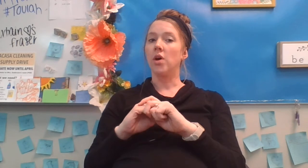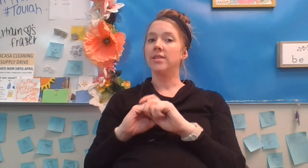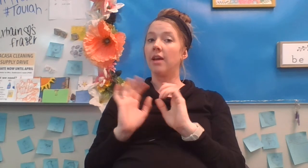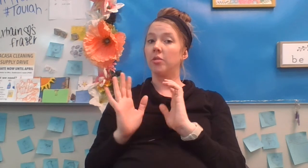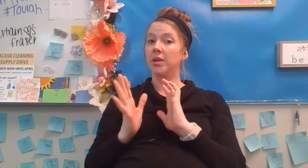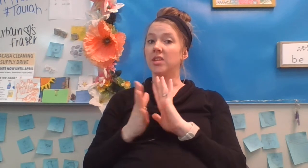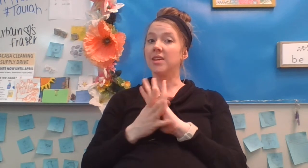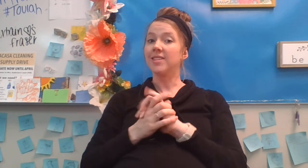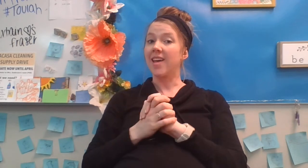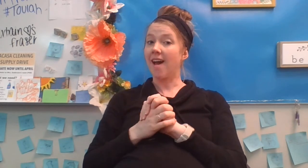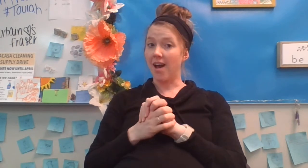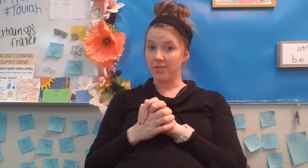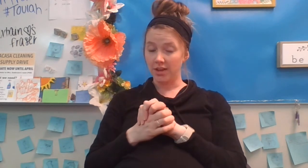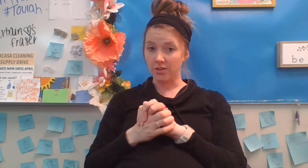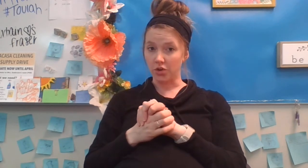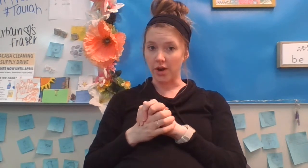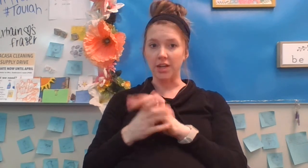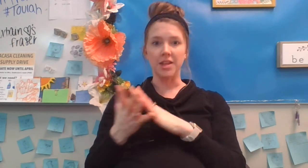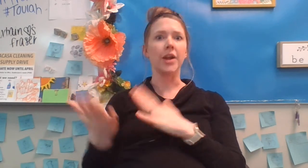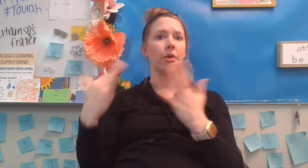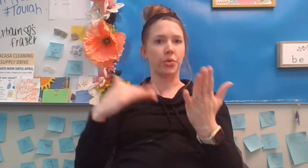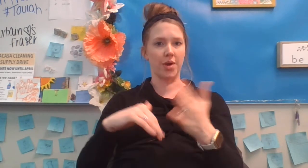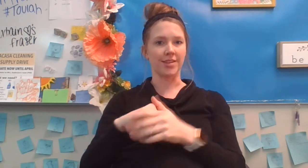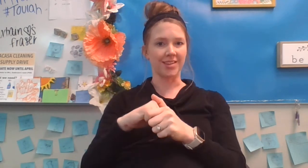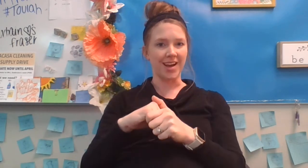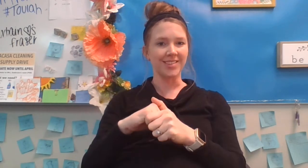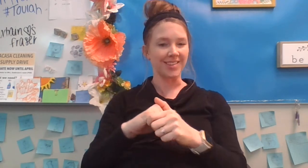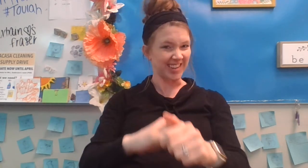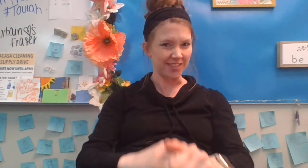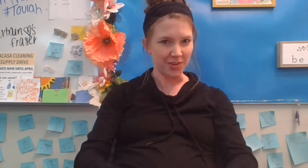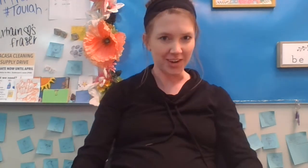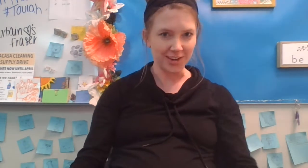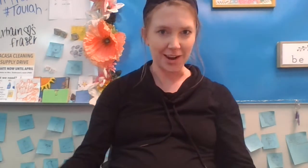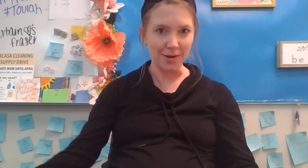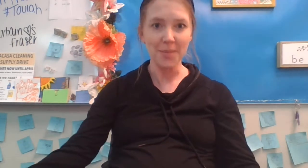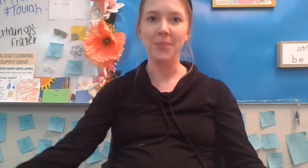Once everybody thinks they have the answers correct, then go through it as a class to see if you actually got it right.